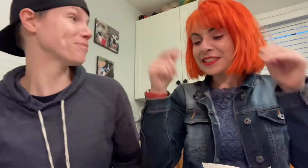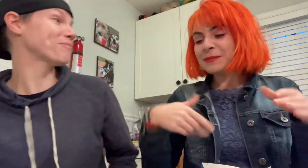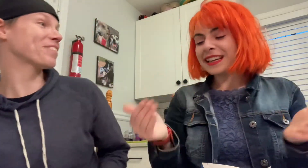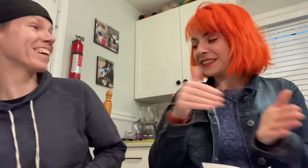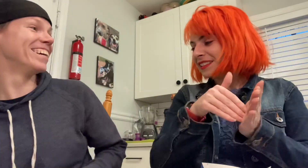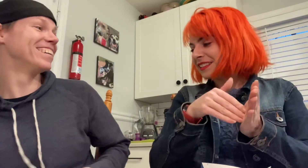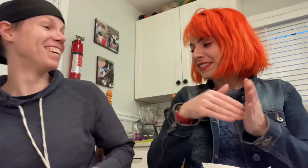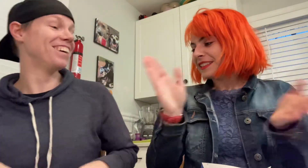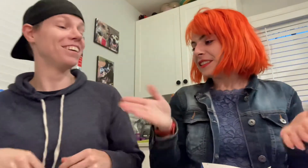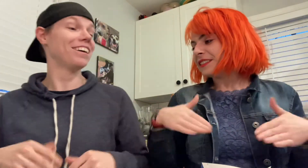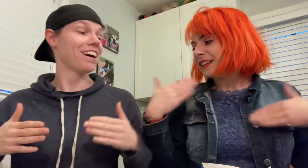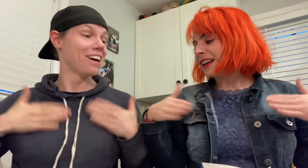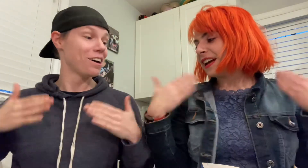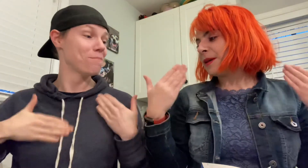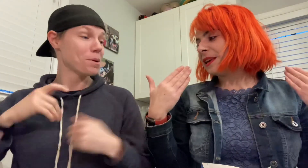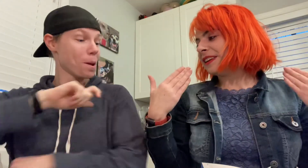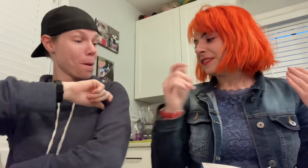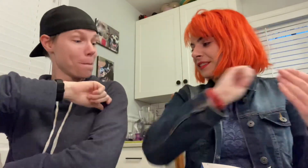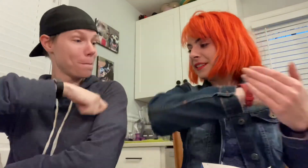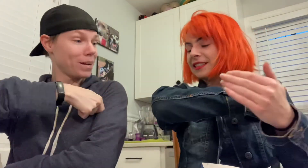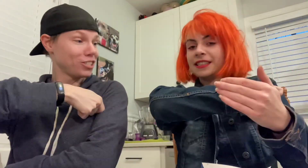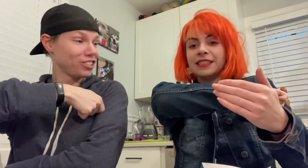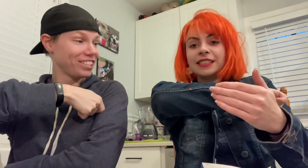teach me again. Happy.